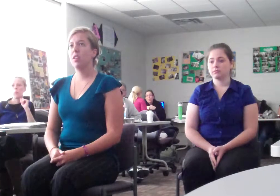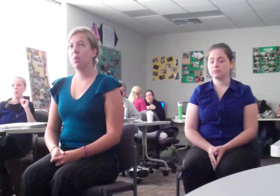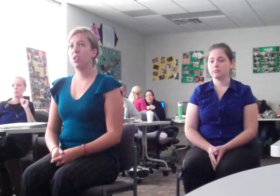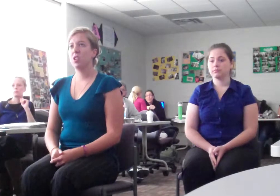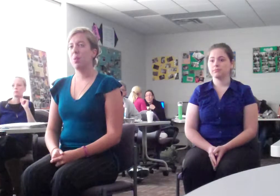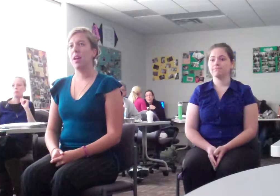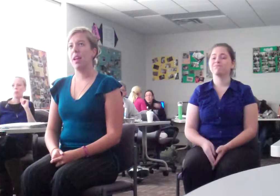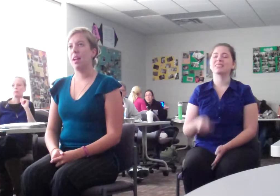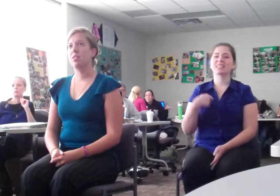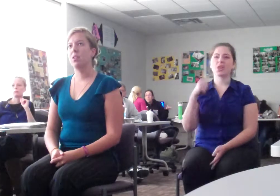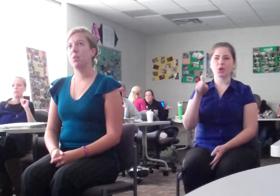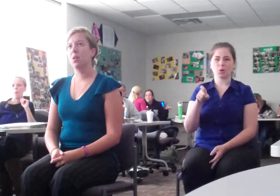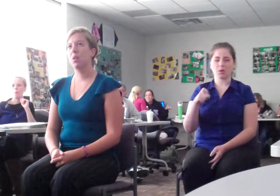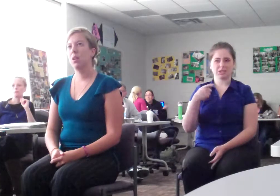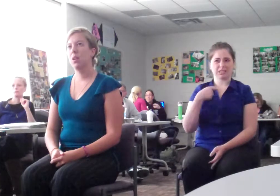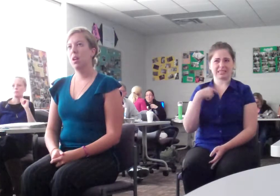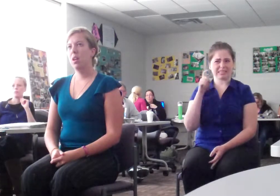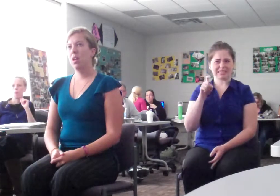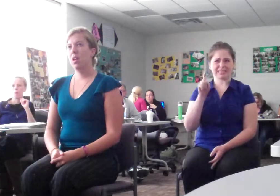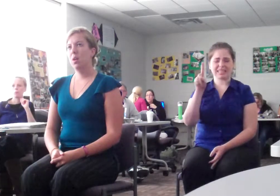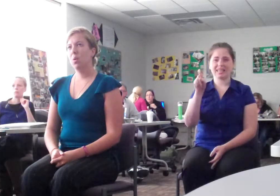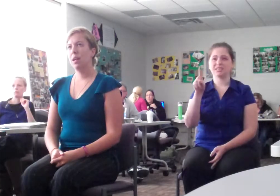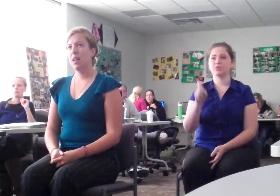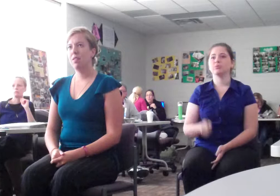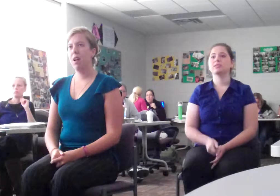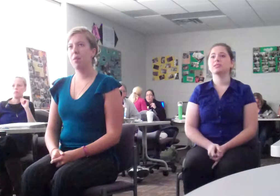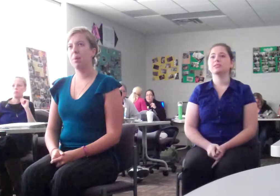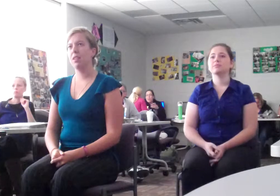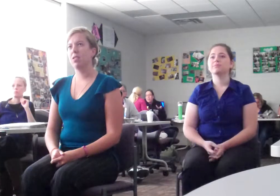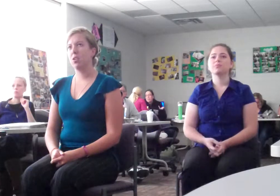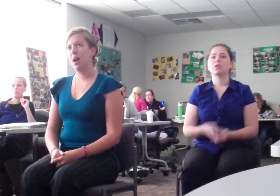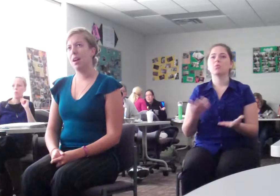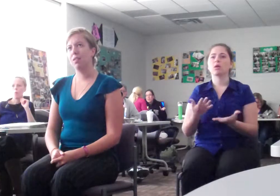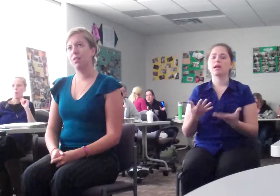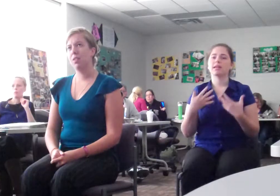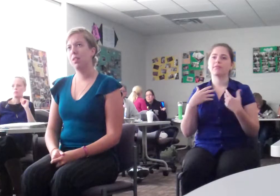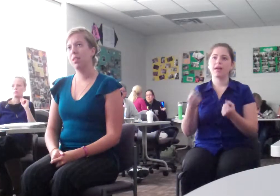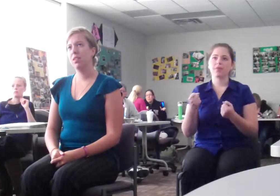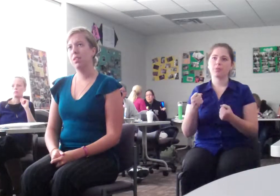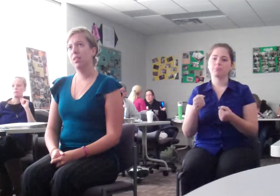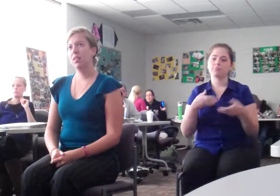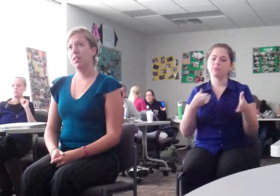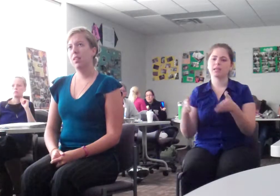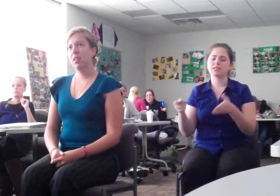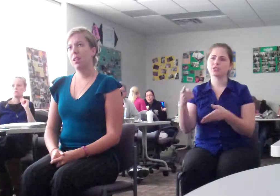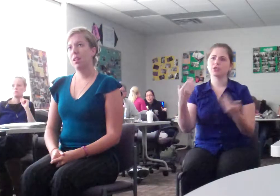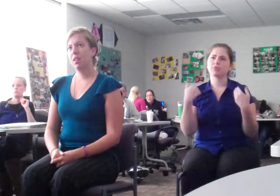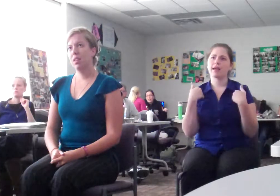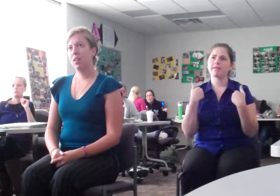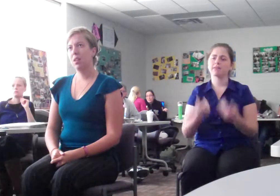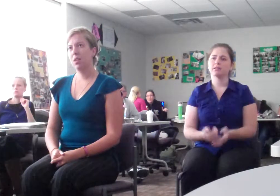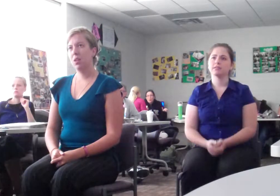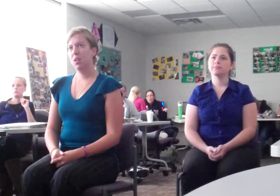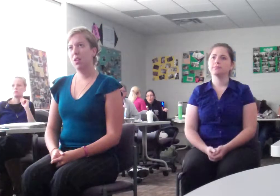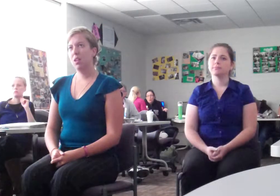That's the other question I wanted to ask you. What kind of health plans do you have?